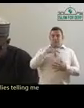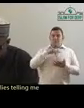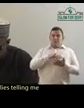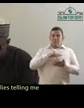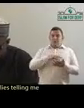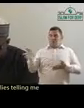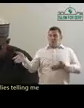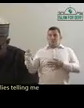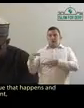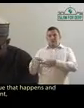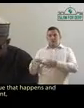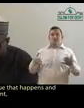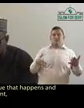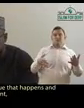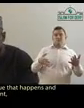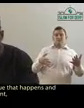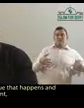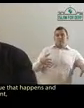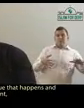is really.